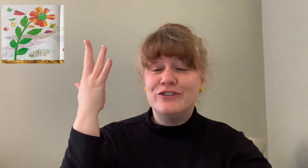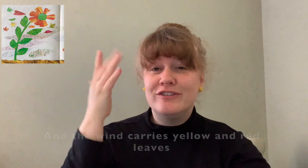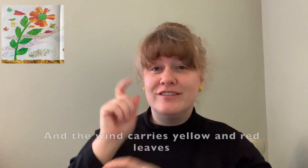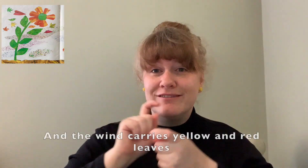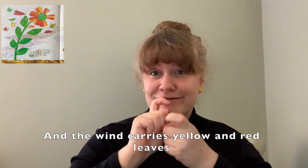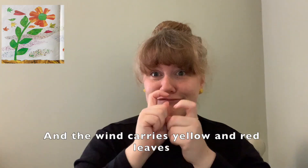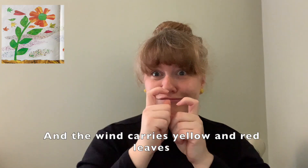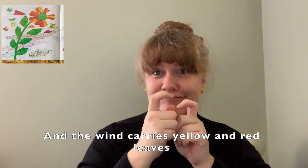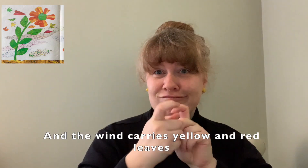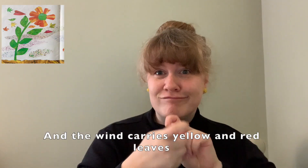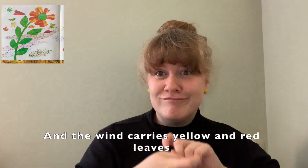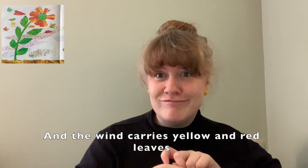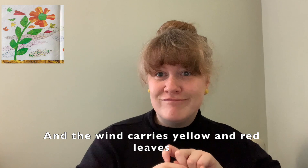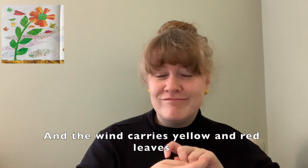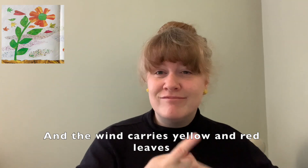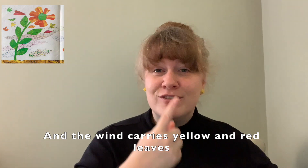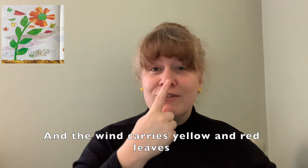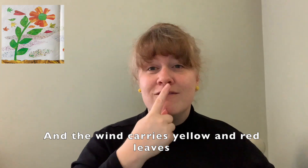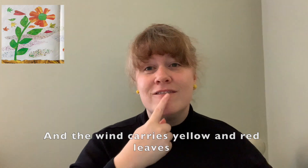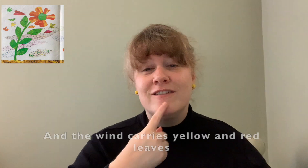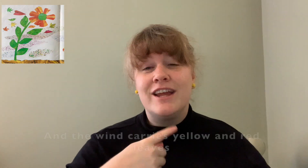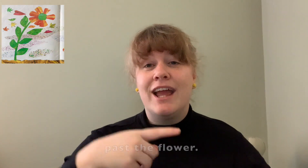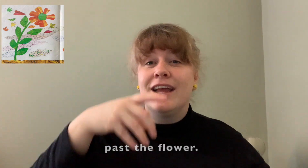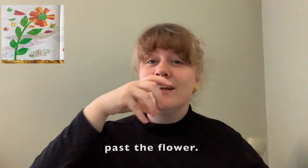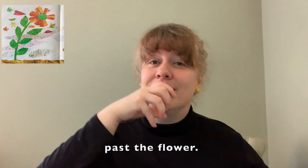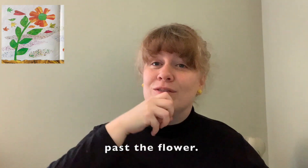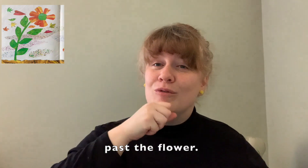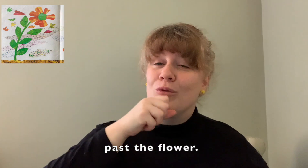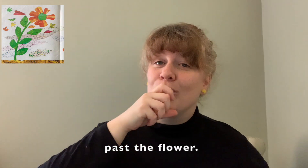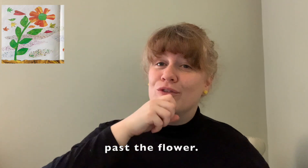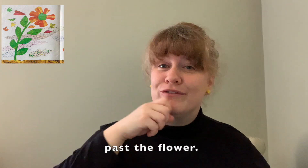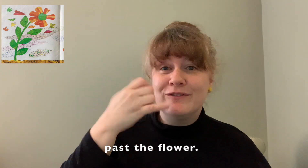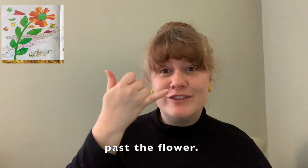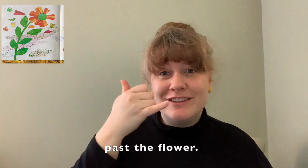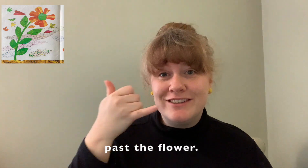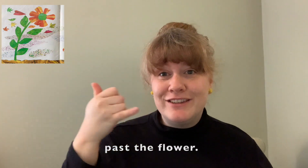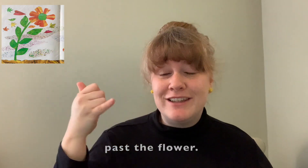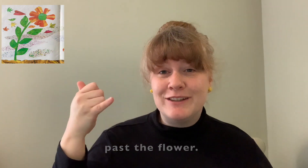And the wind carries yellow and red leaves past the flower.